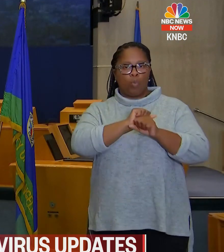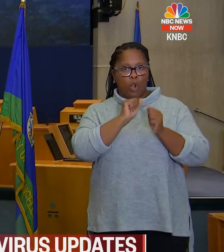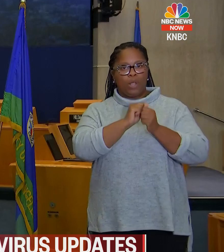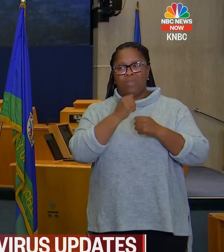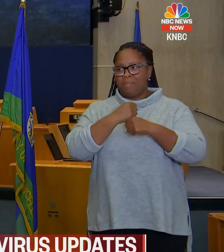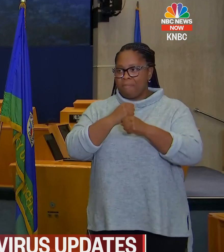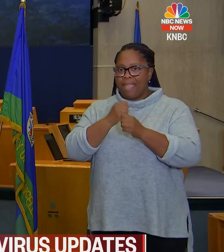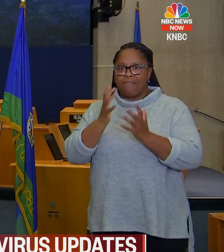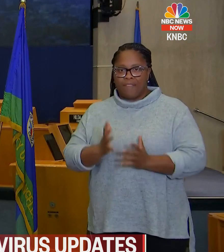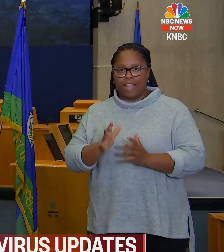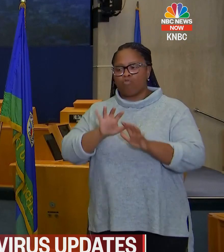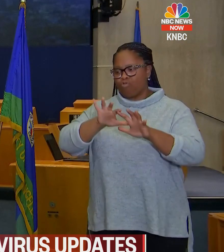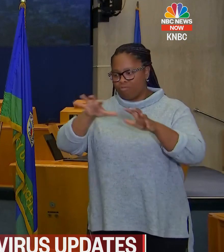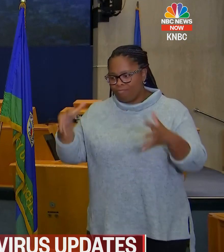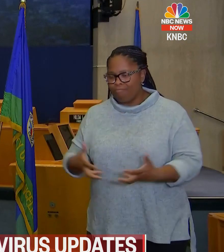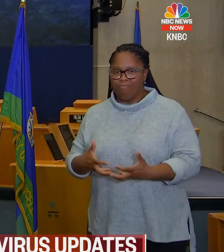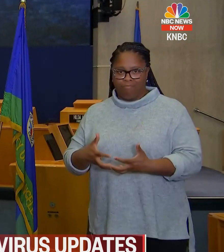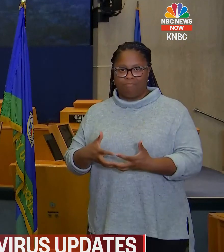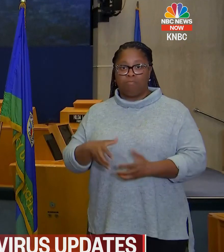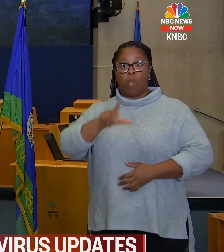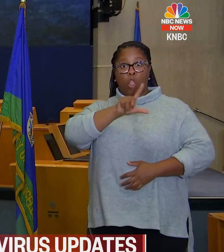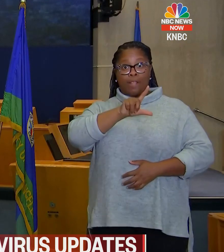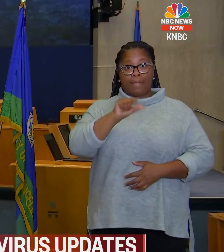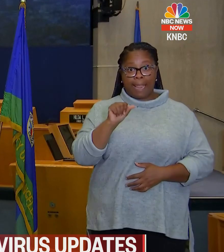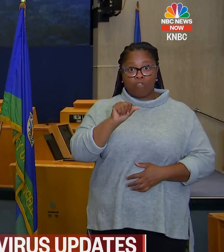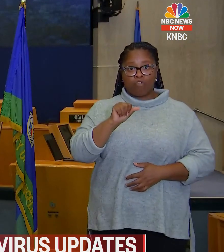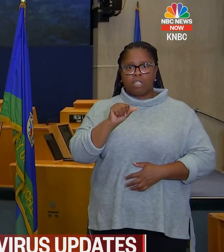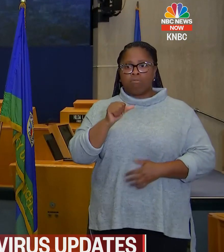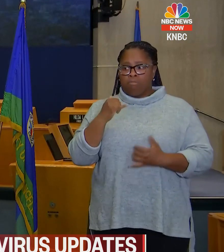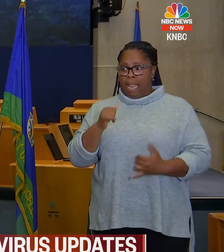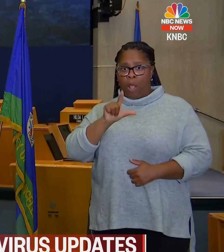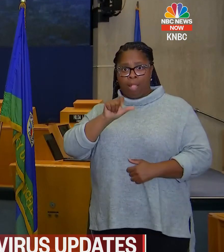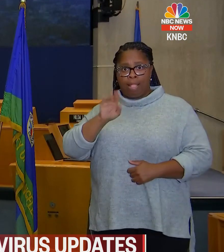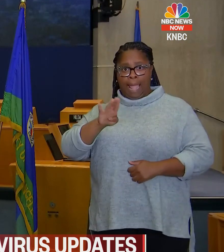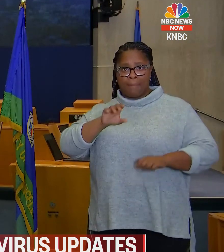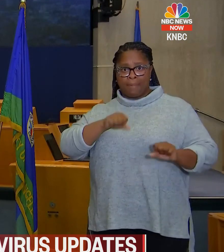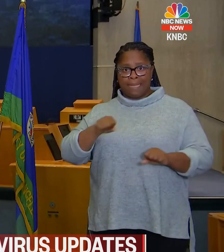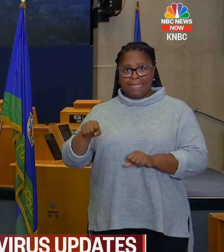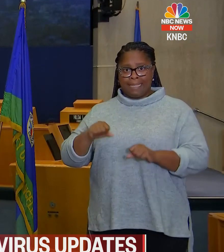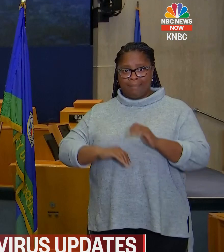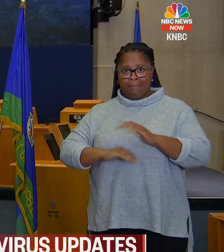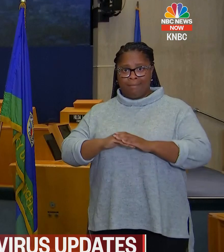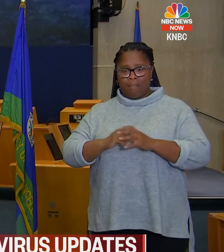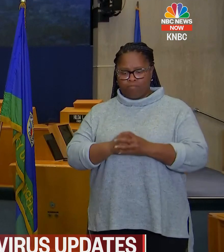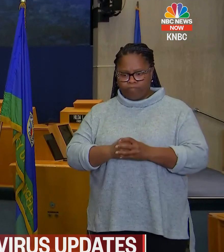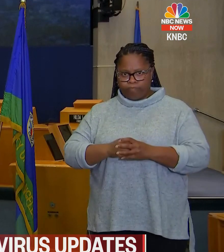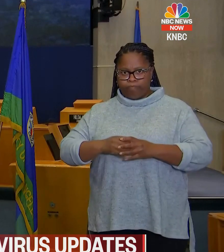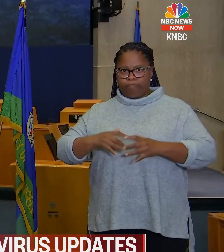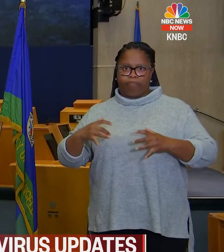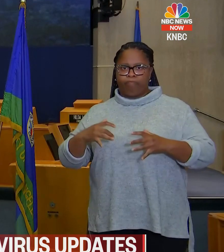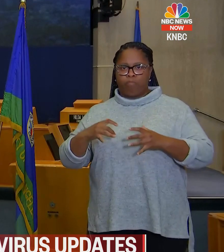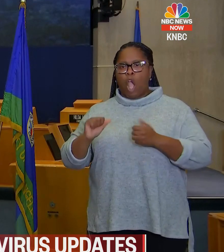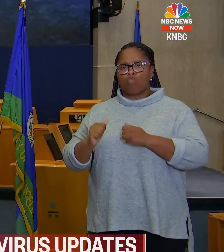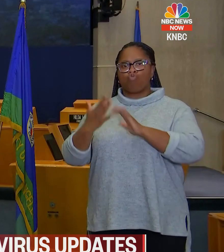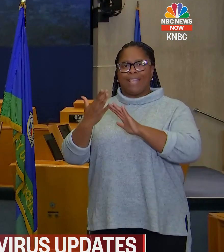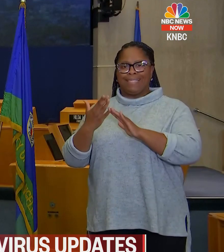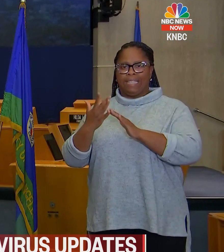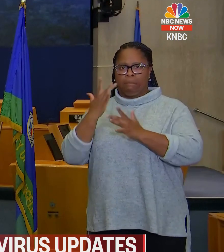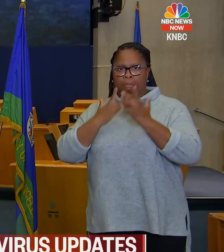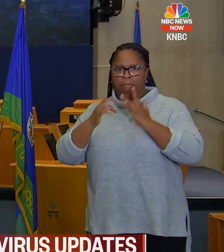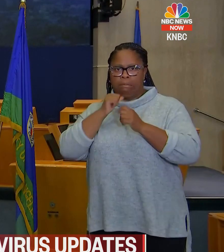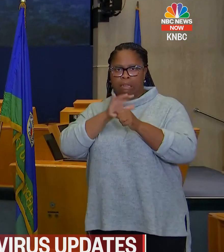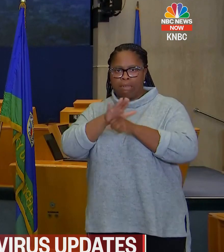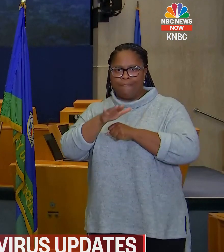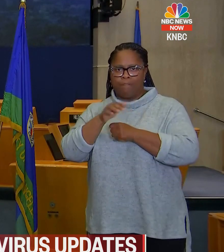manufacturers around the globe. Los Angeles is expanding our lab capacity and addressing material shortages. Los